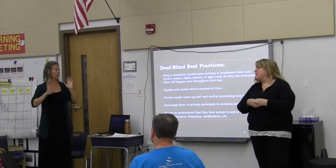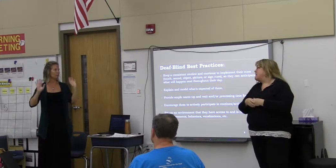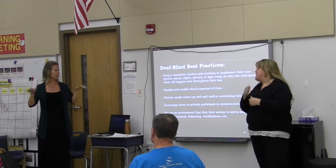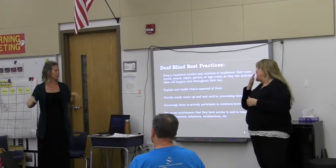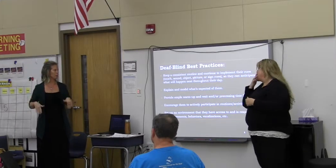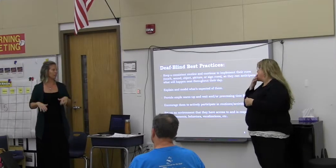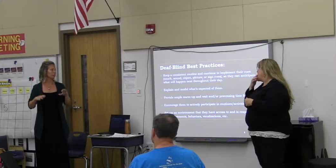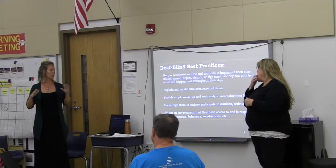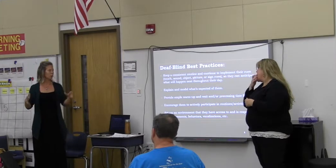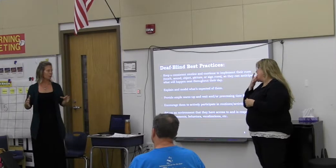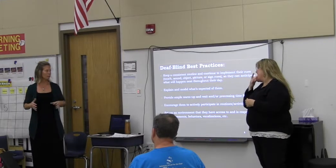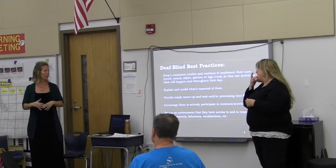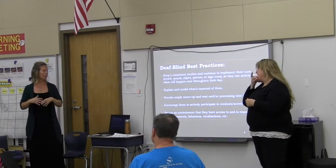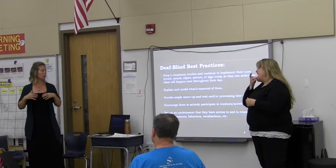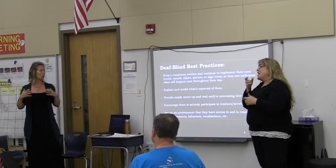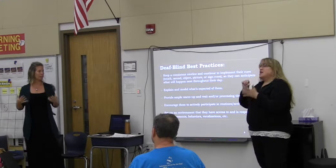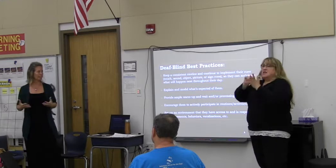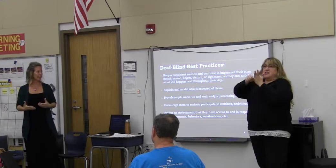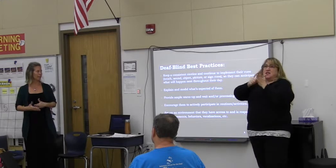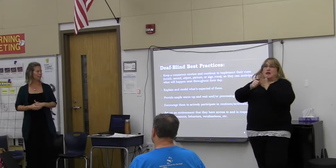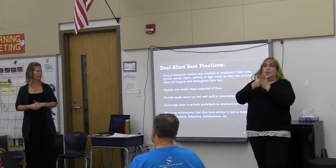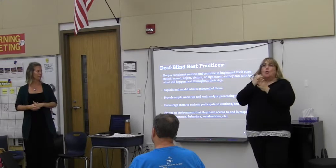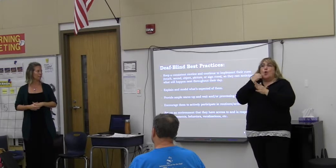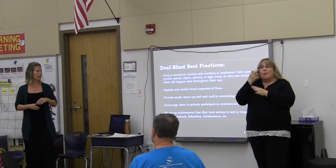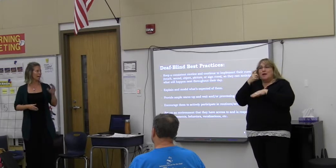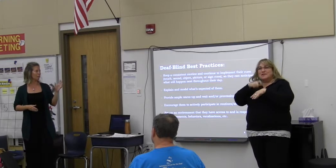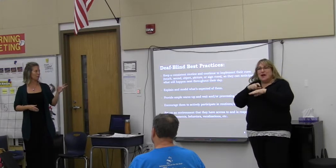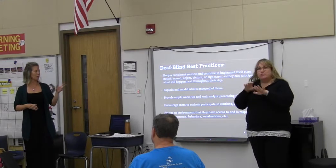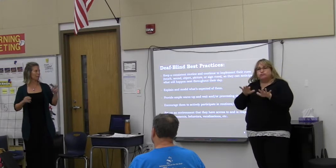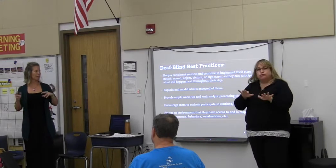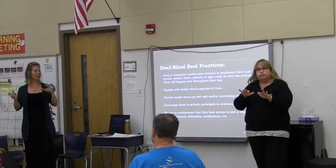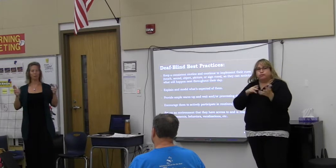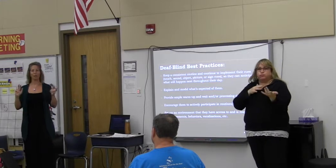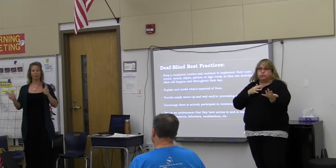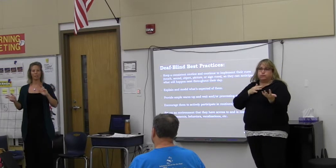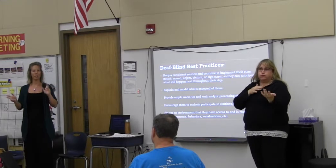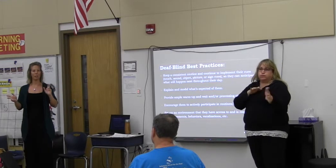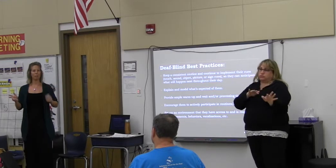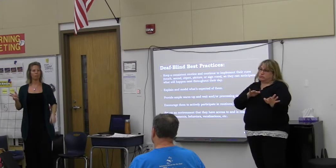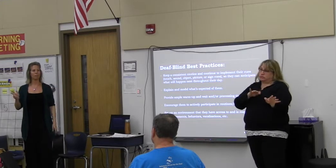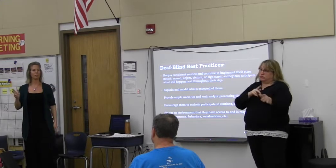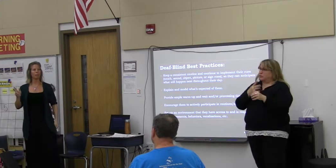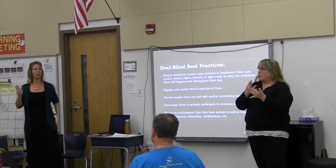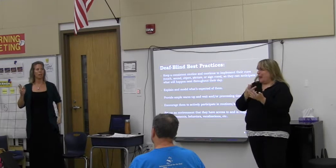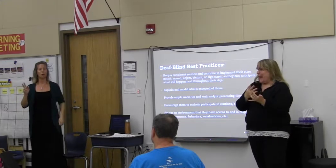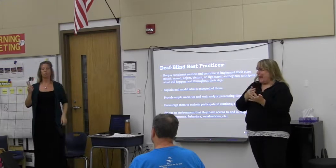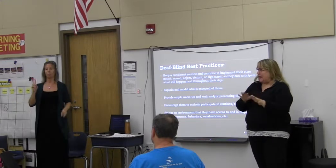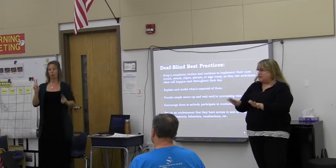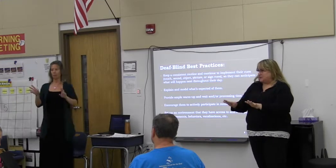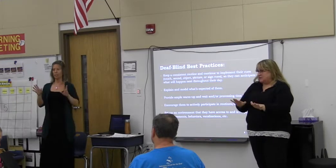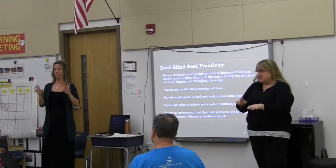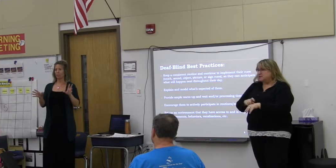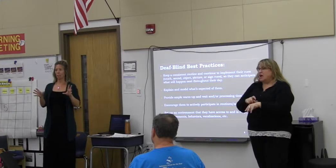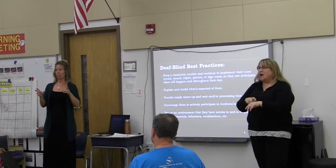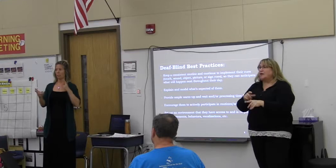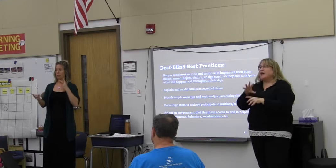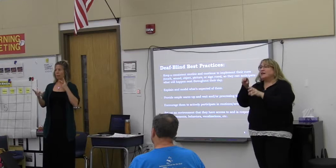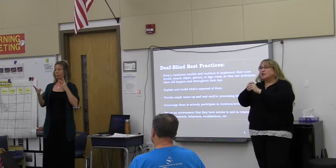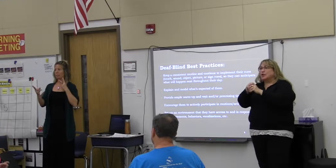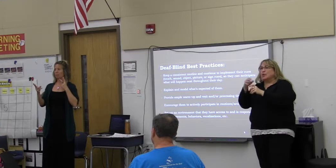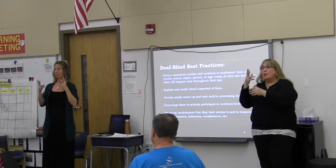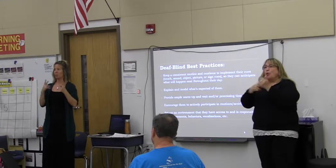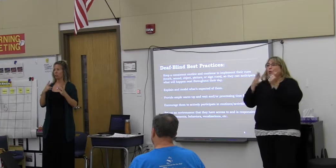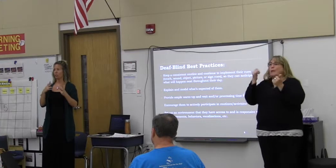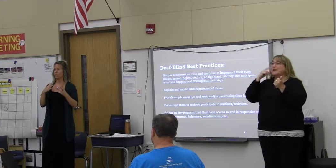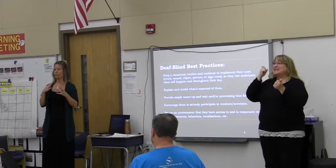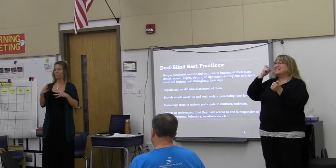We've kind of really stressed warm-up time, wait time. I put wait time and processing time because part of it is vision. Sometimes